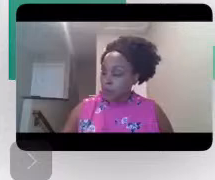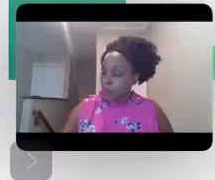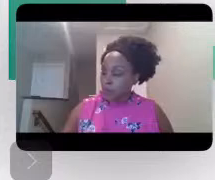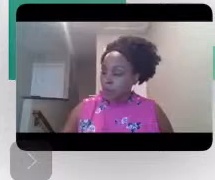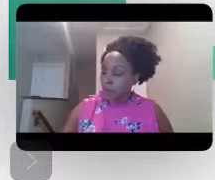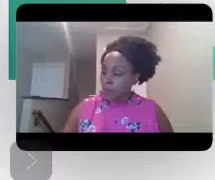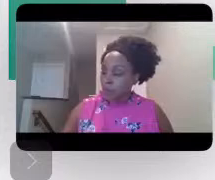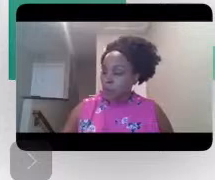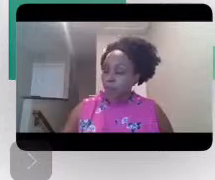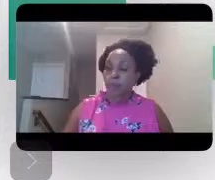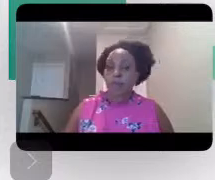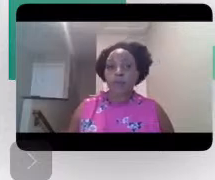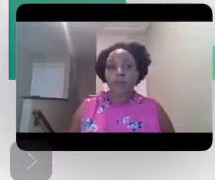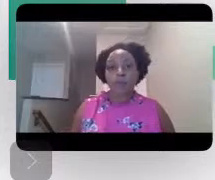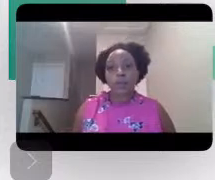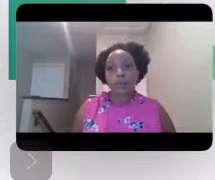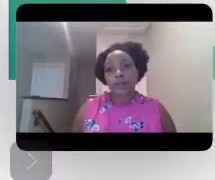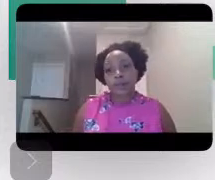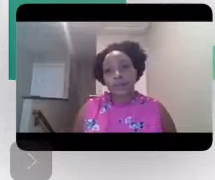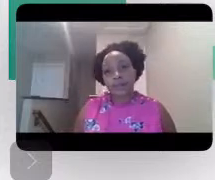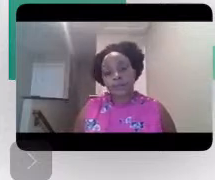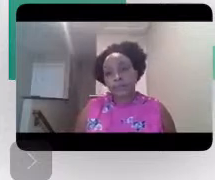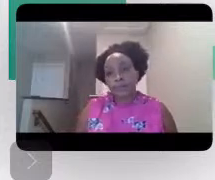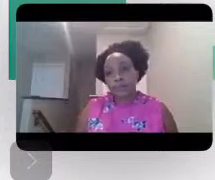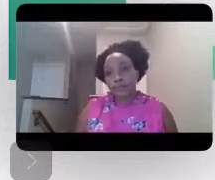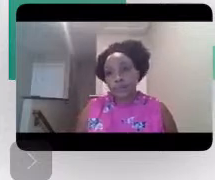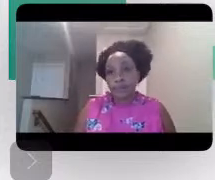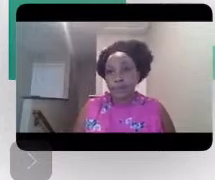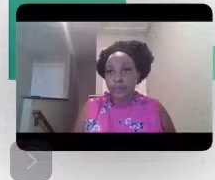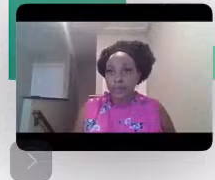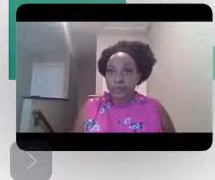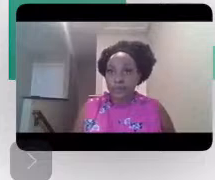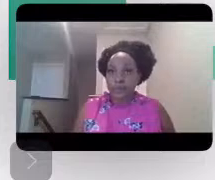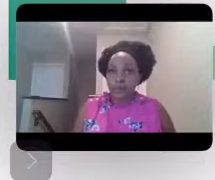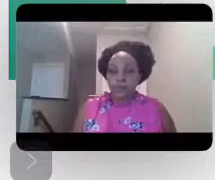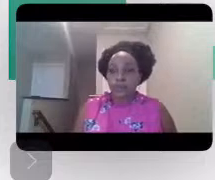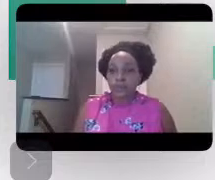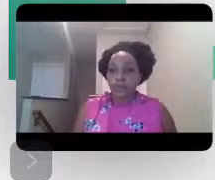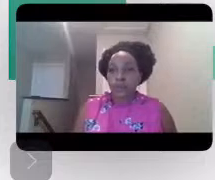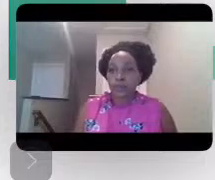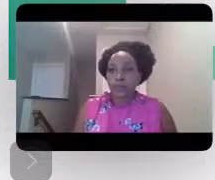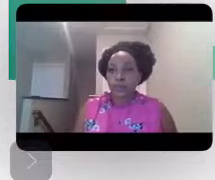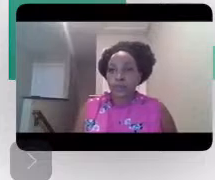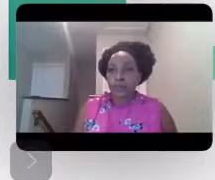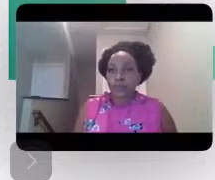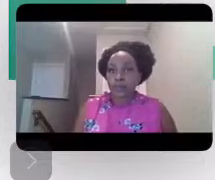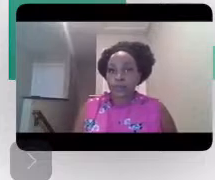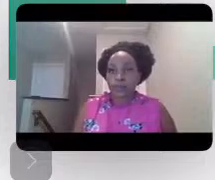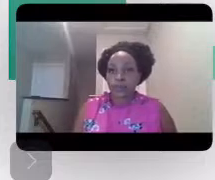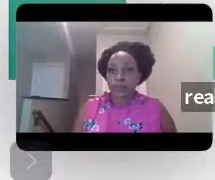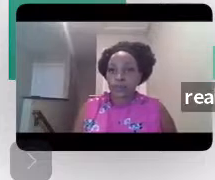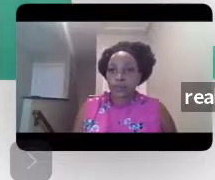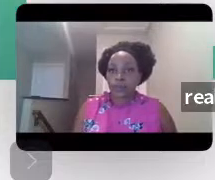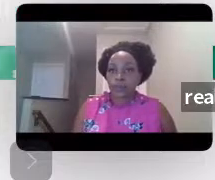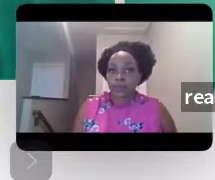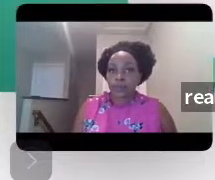other community members, and then the agency is going to be them stepping into the world and being an active part